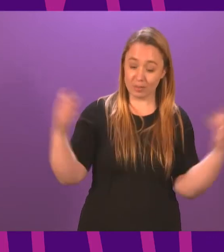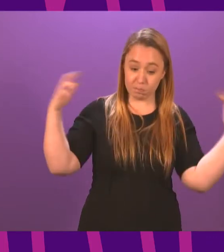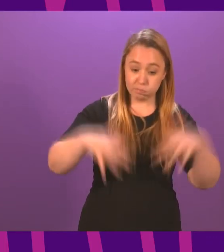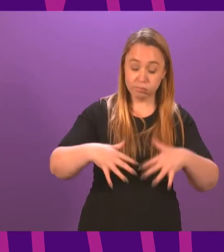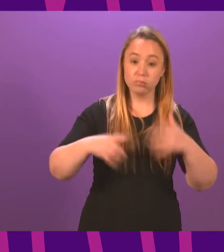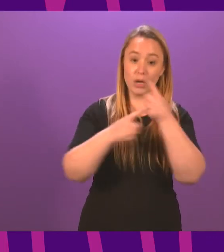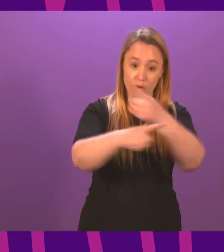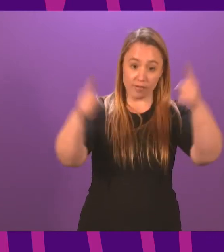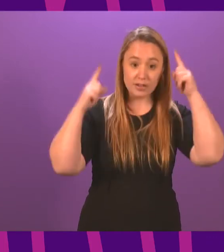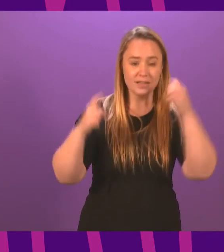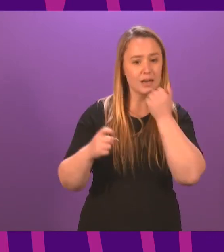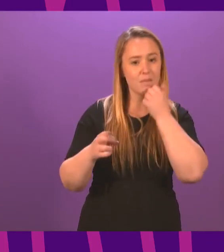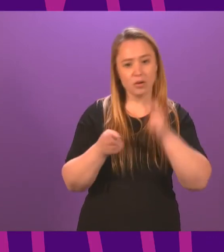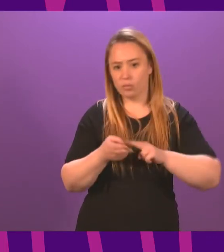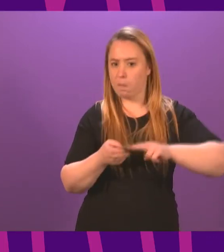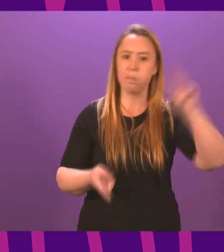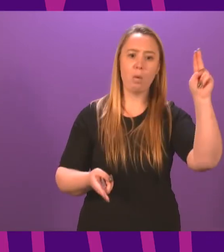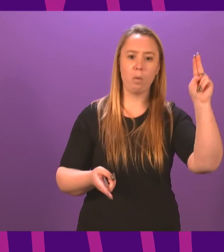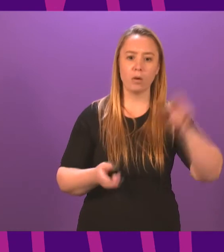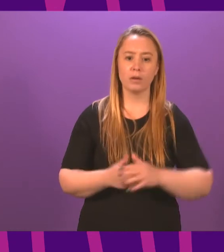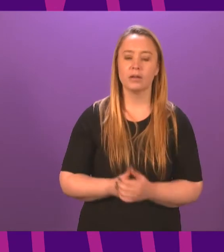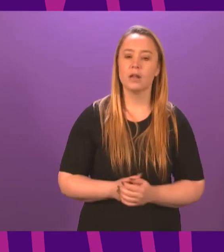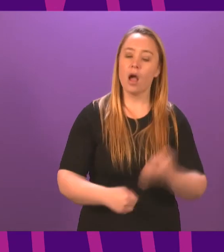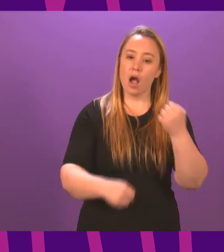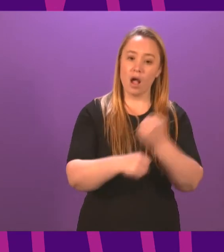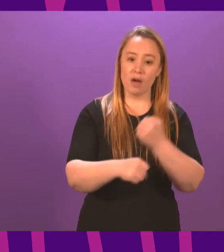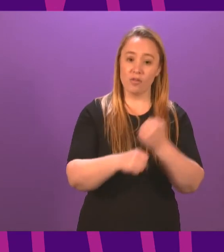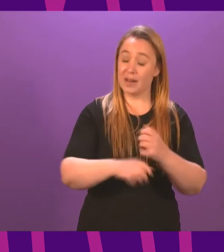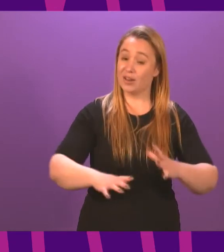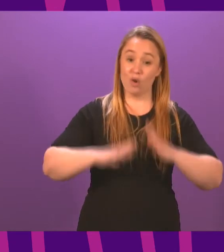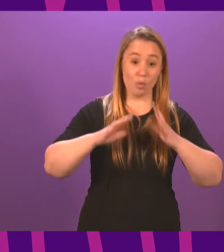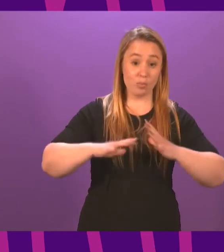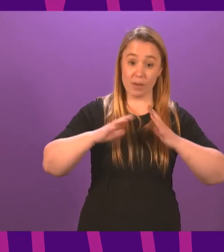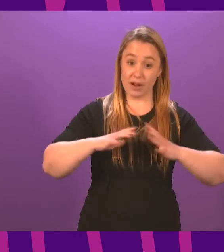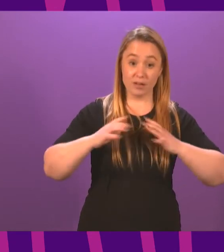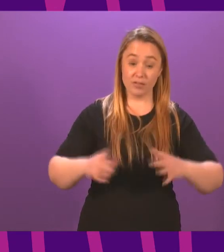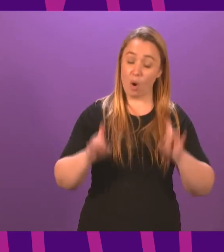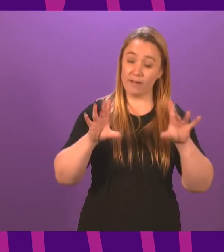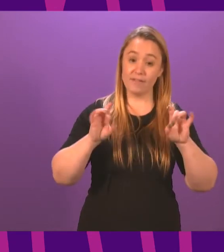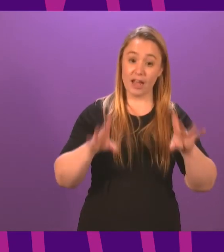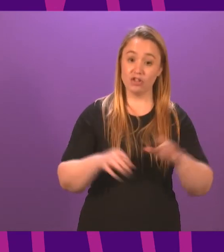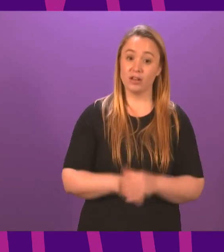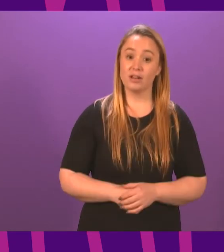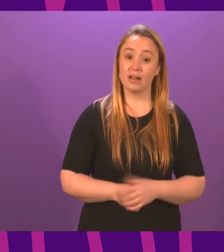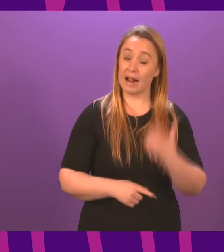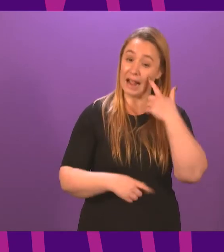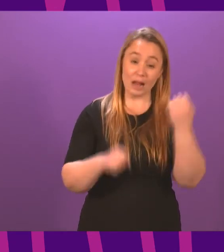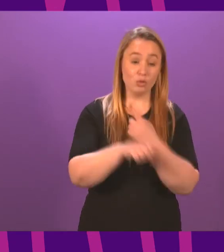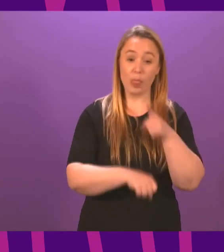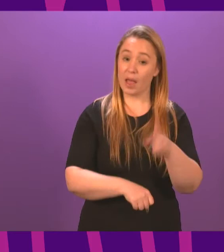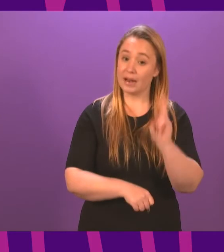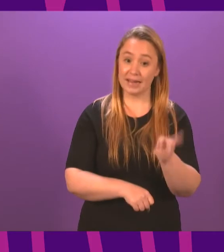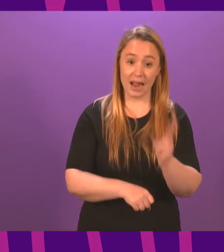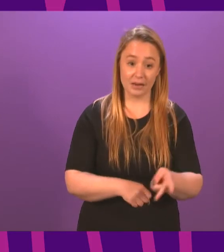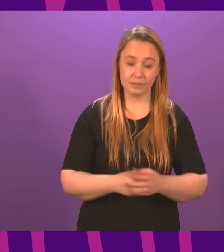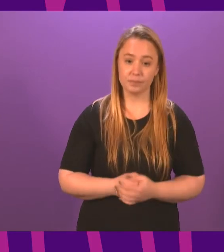residence. The Government has been reactive and unprepared for predictable rises in infection rates, and that mistake must not be repeated.